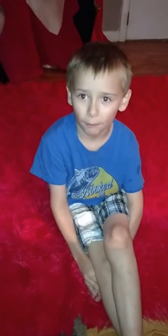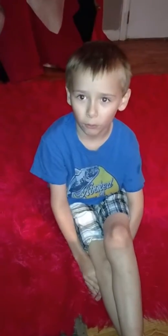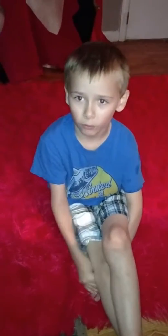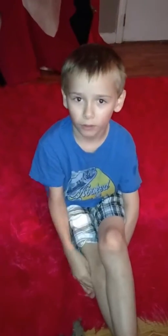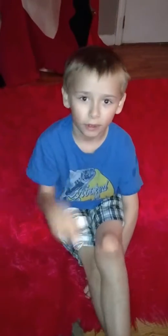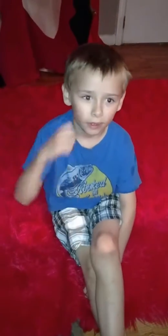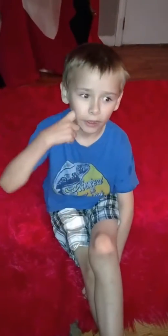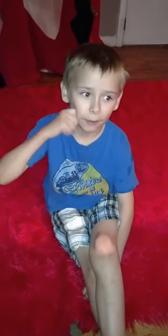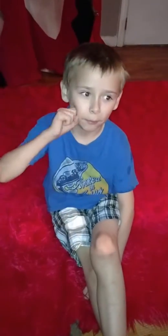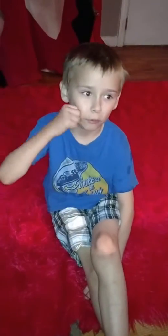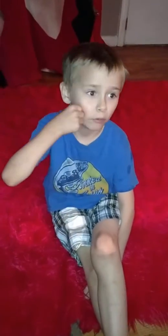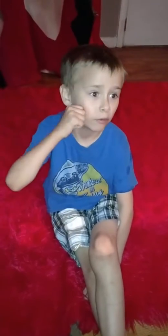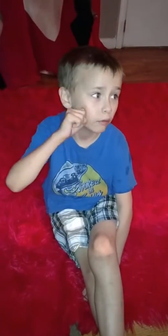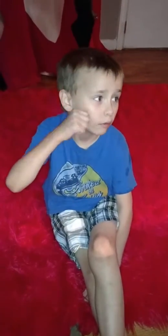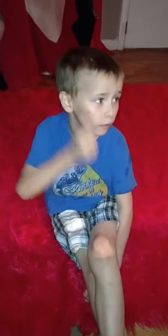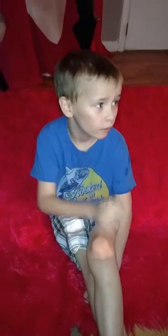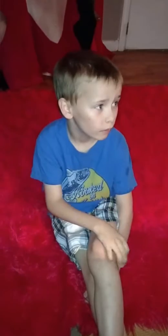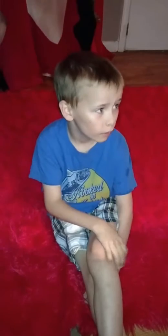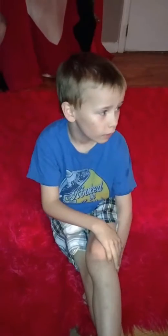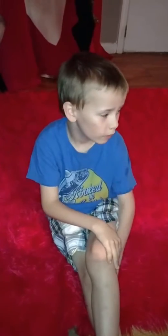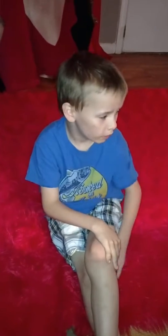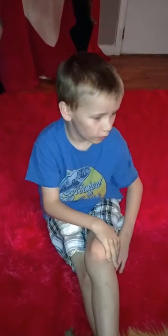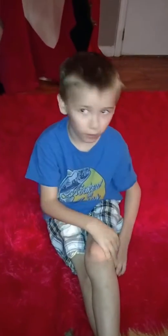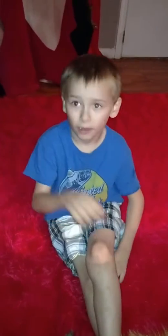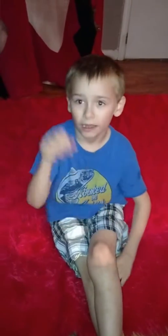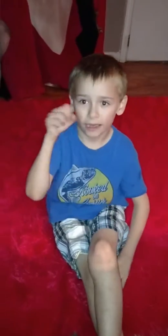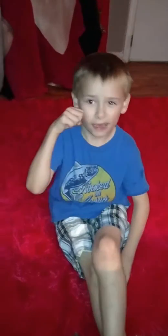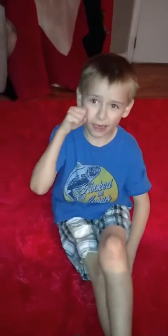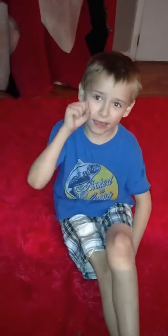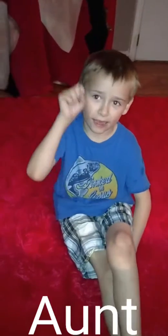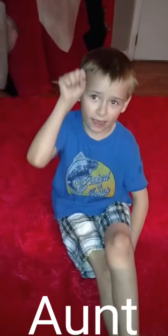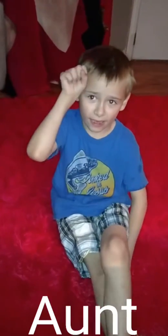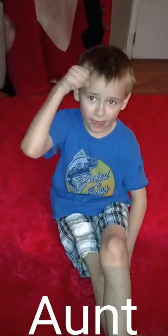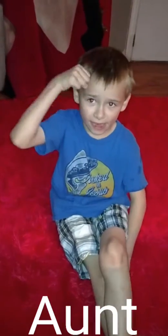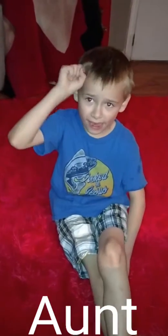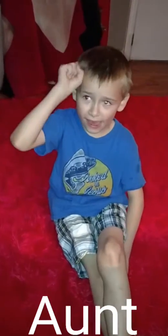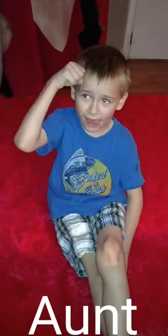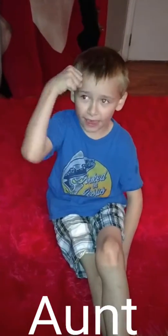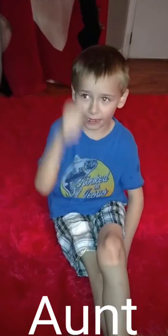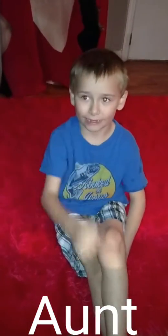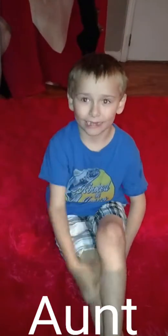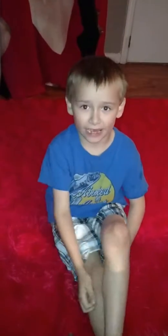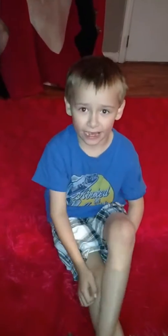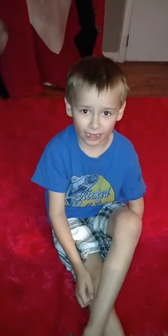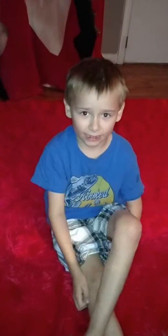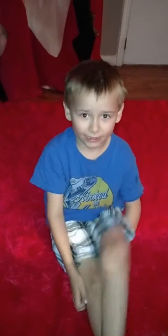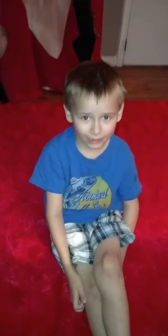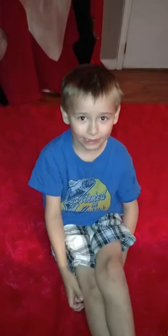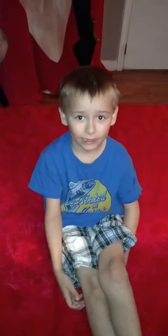sign it. Apple. Apple. Sign Aunt. Aunt? Aunt. Sign Brother.